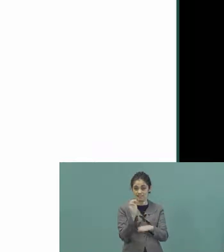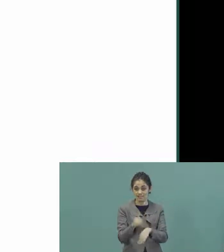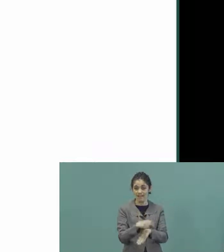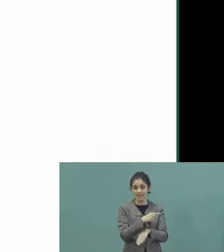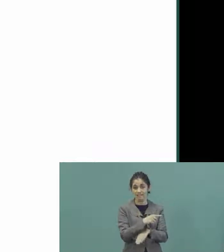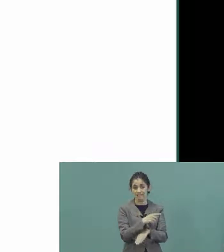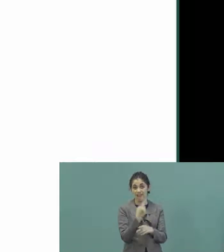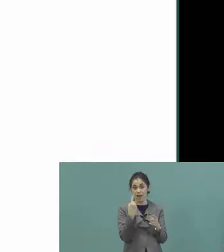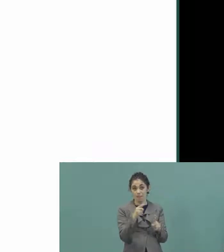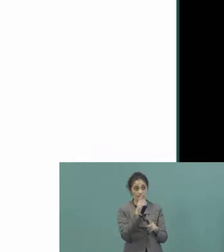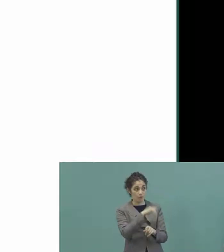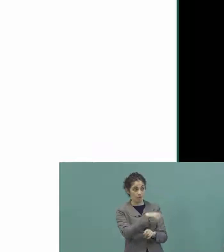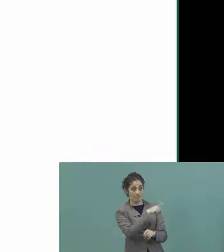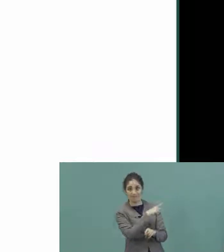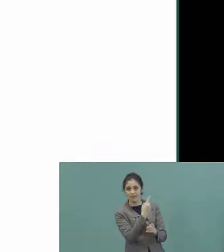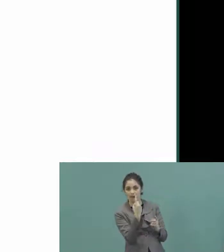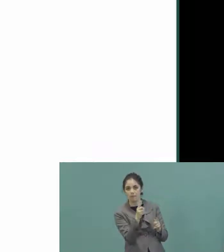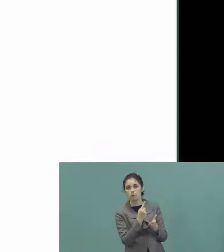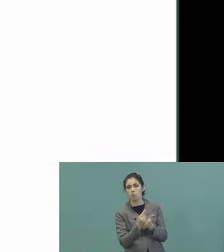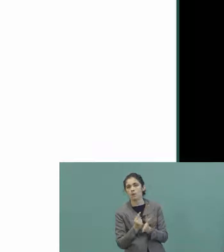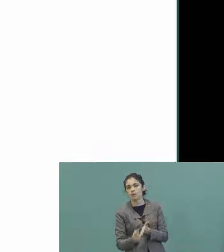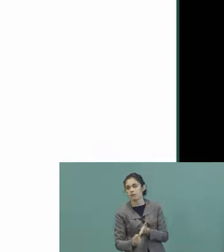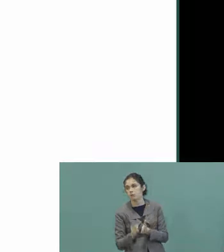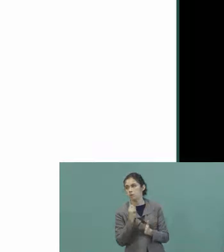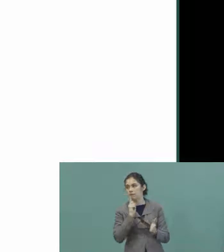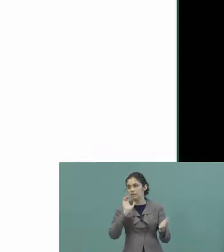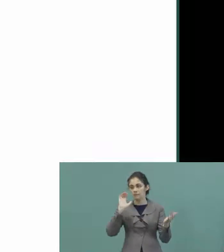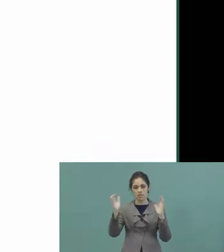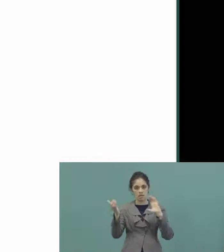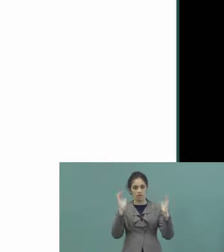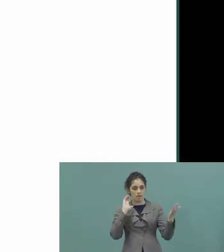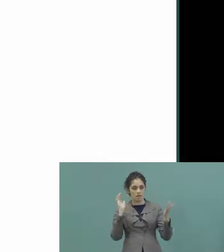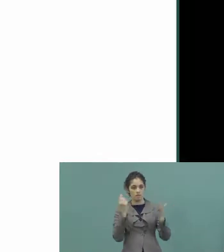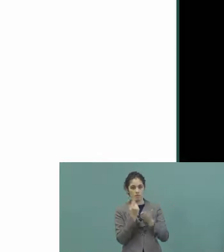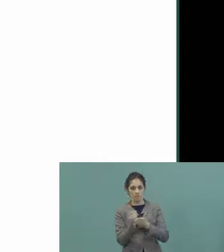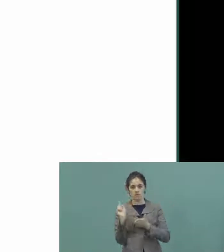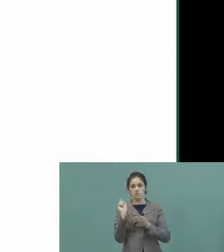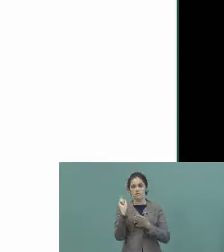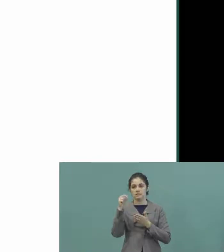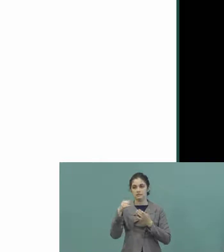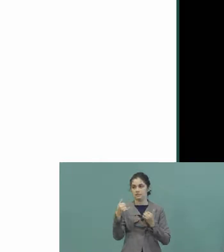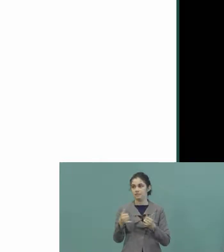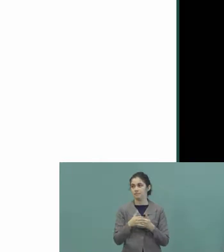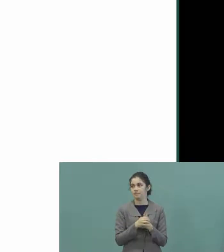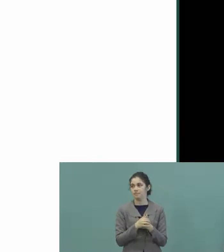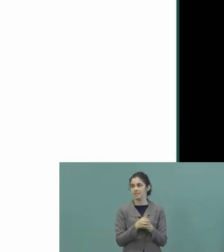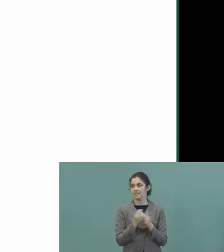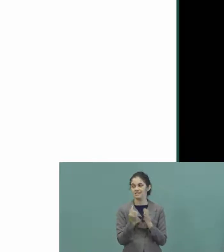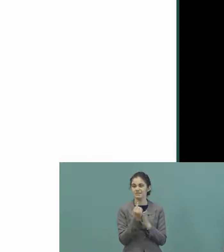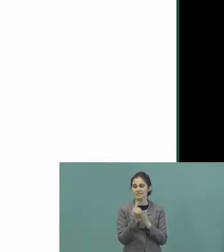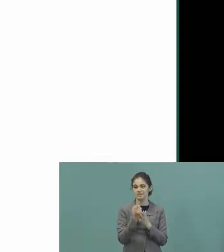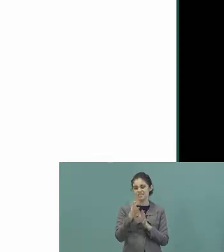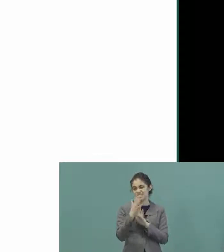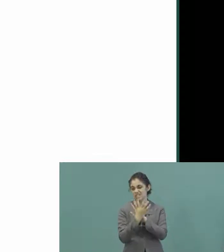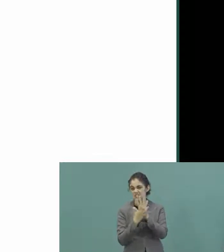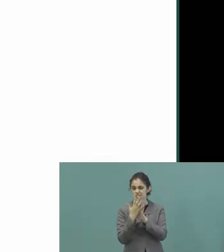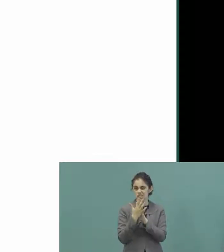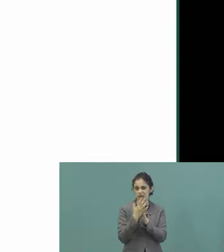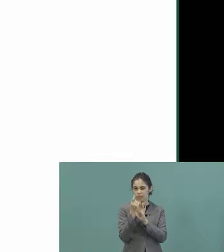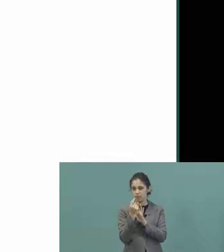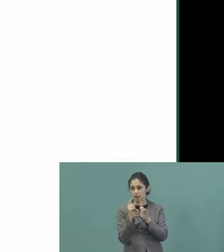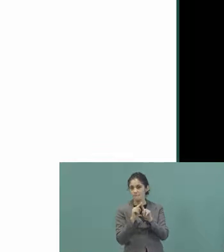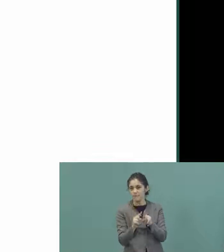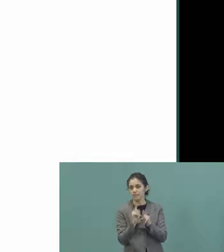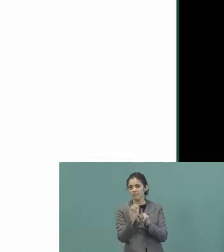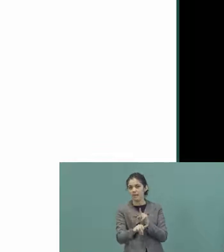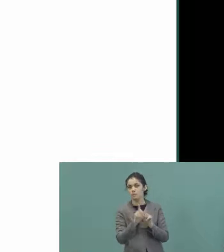numbers for this press briefing once a week, and I'm comparing you week to week. So there could be some intermittent variation, but